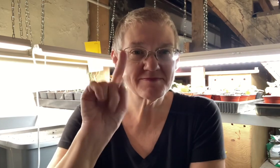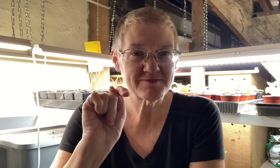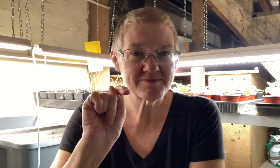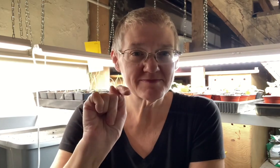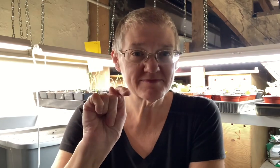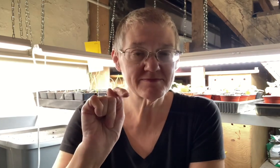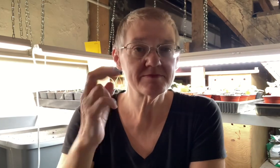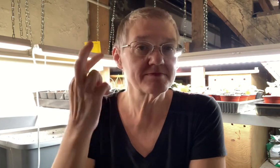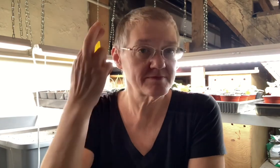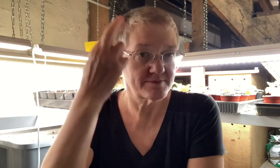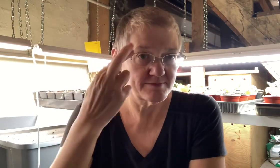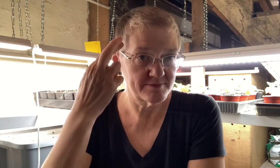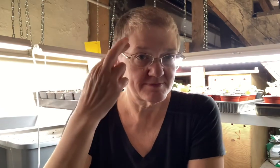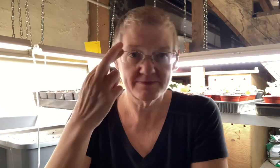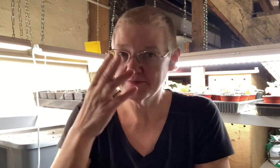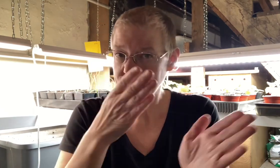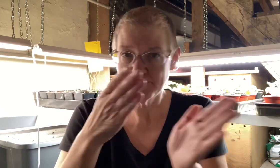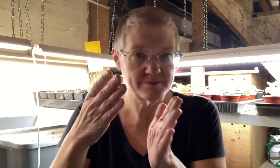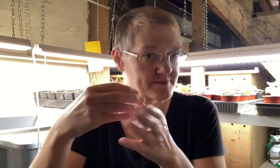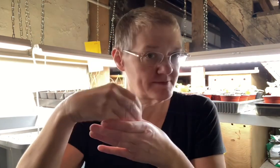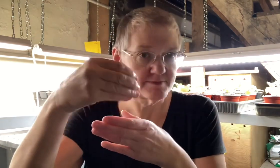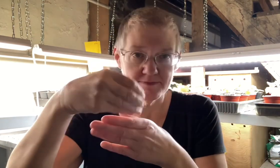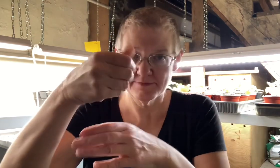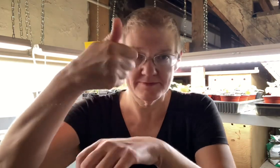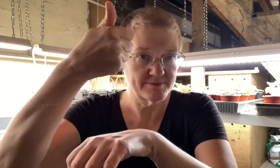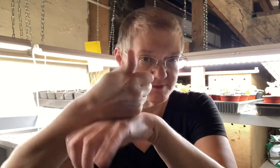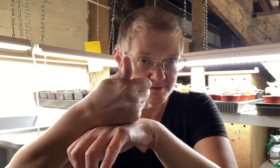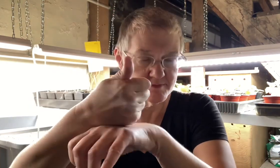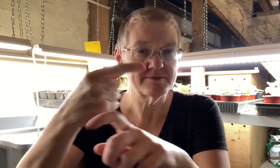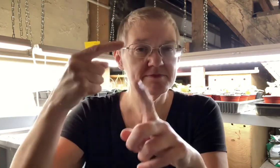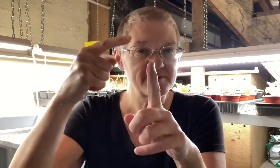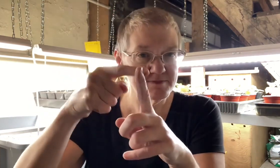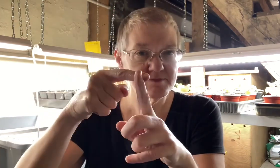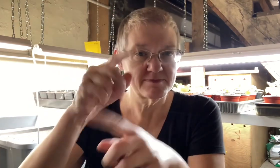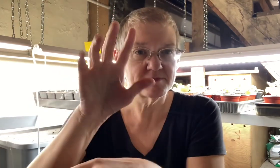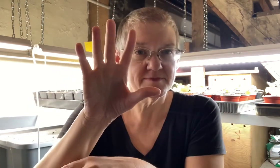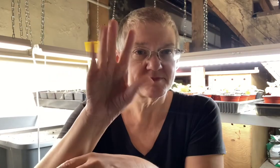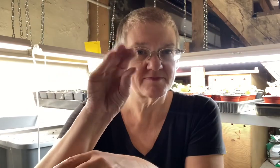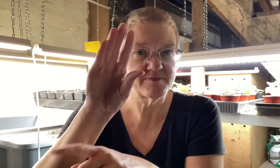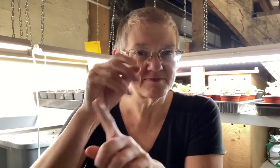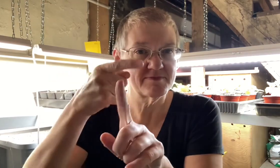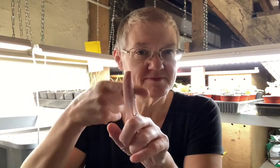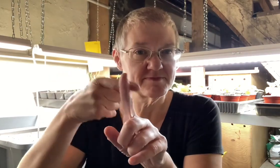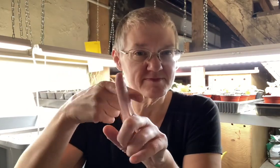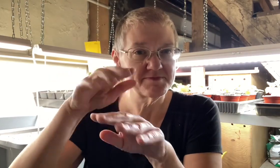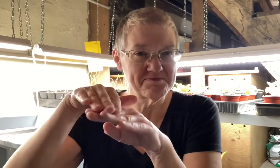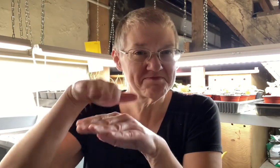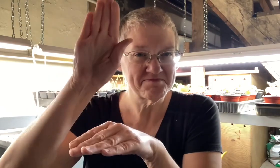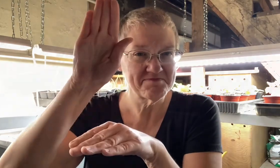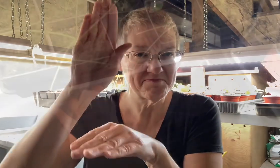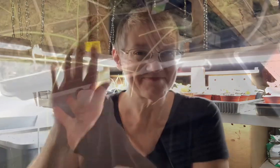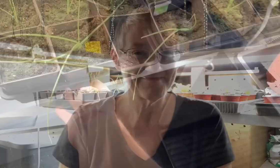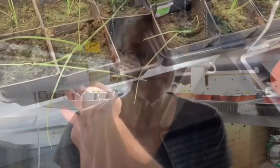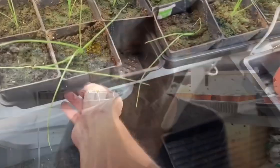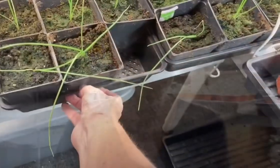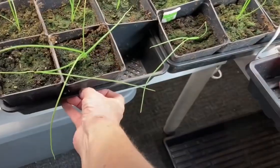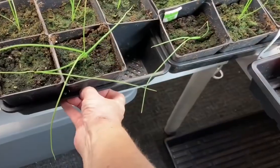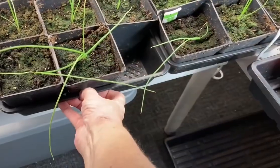bolting. For that reason, I don't plan to set them outside every day until it's 50 degrees.